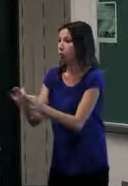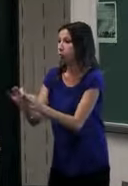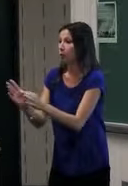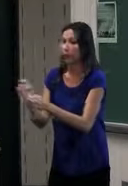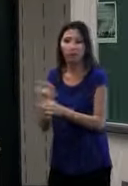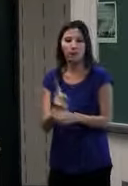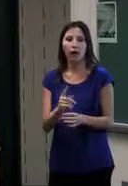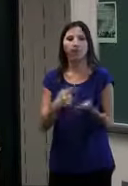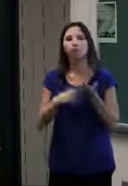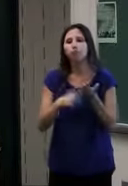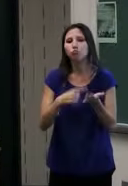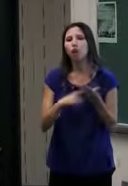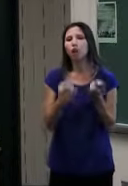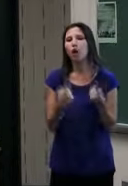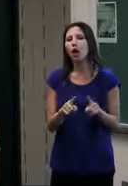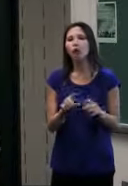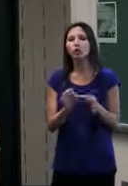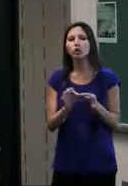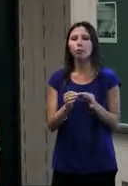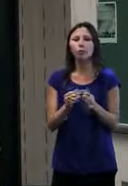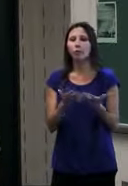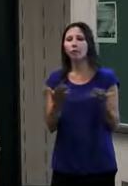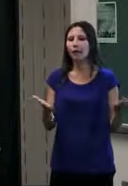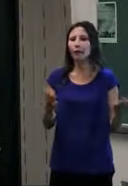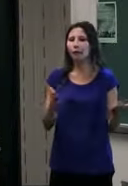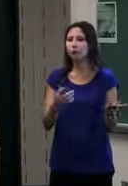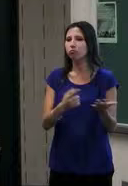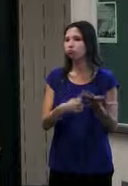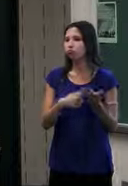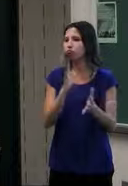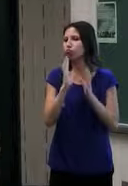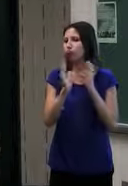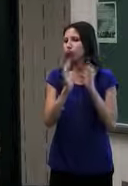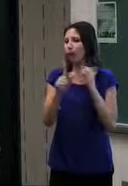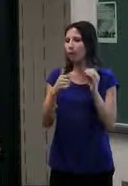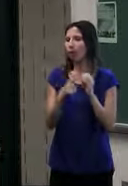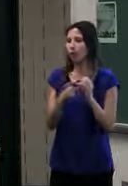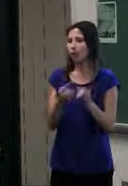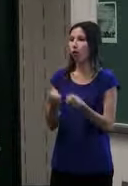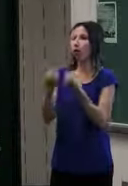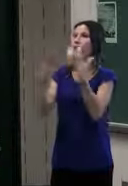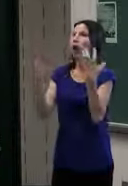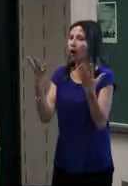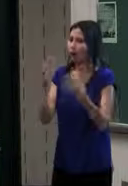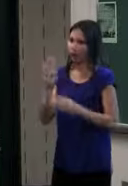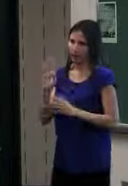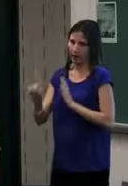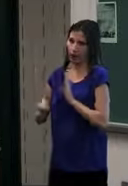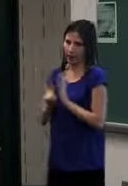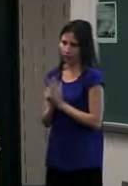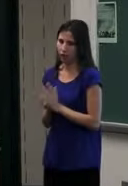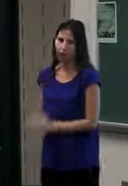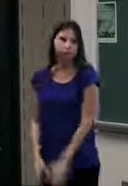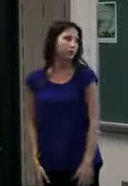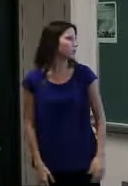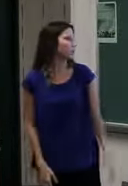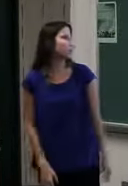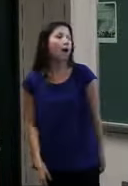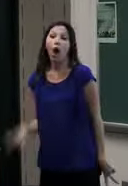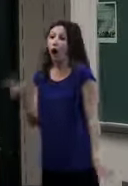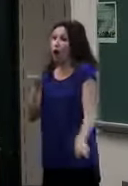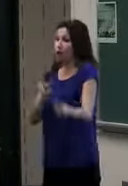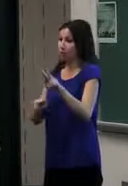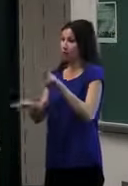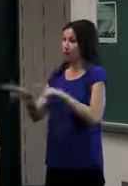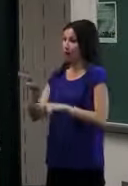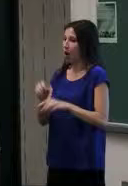just, we were always talking about interpreting things, so there was just an abundance of B hours. And then observations, I